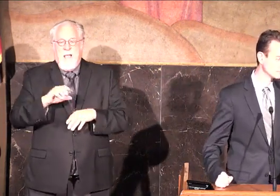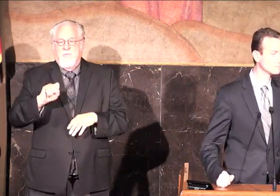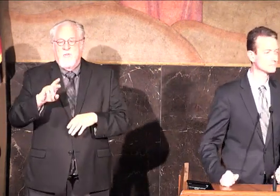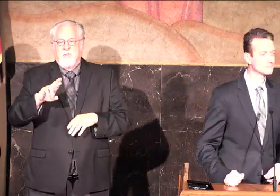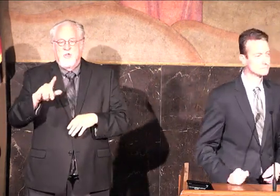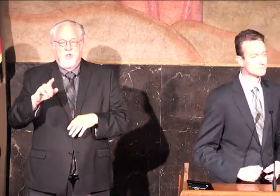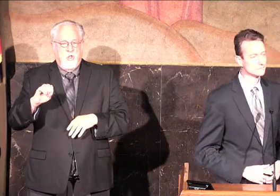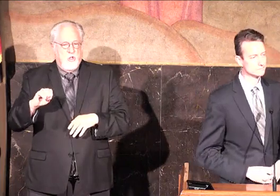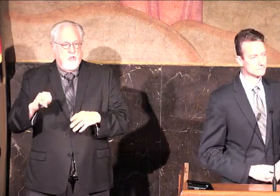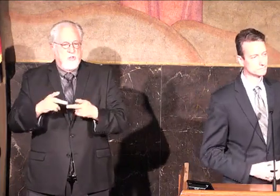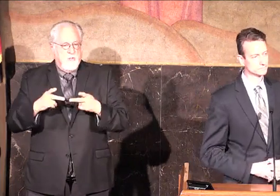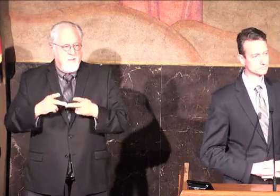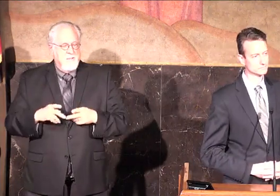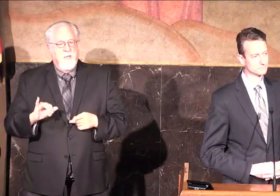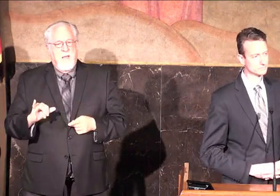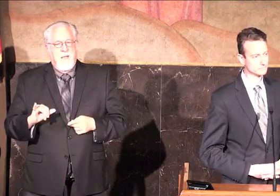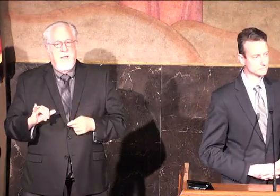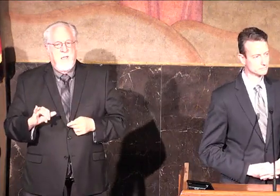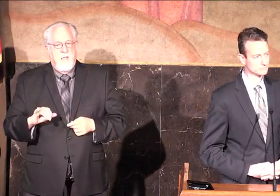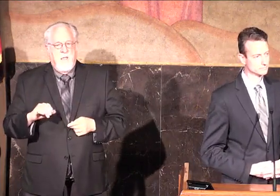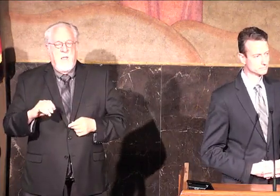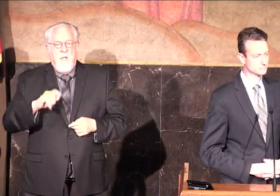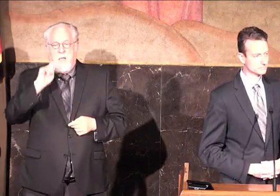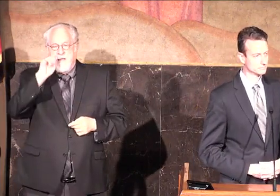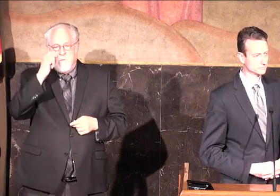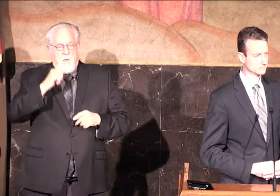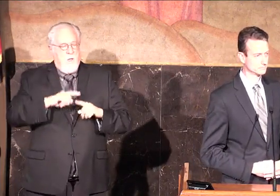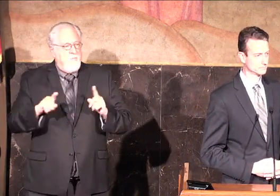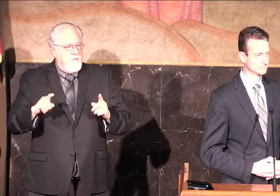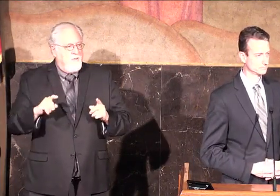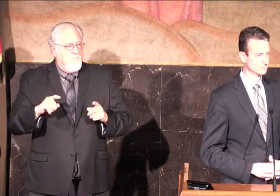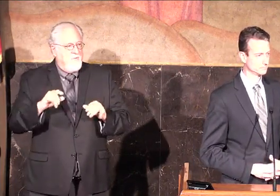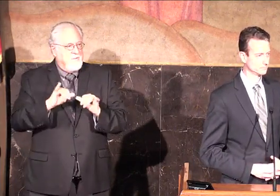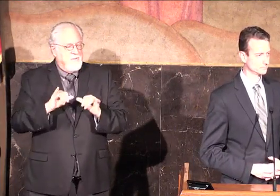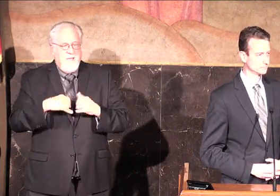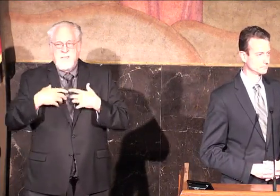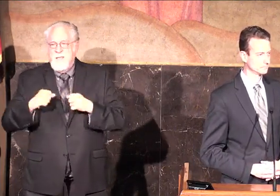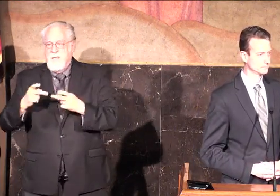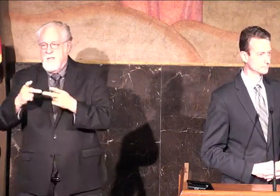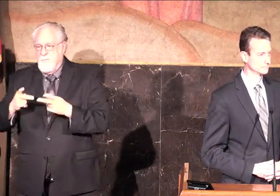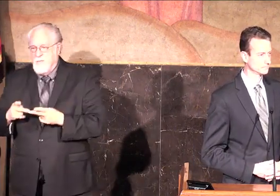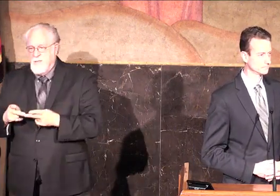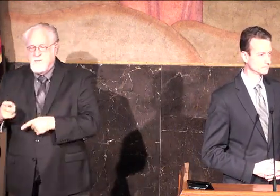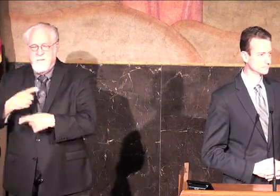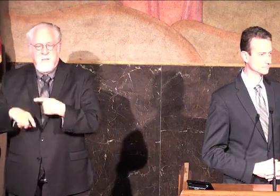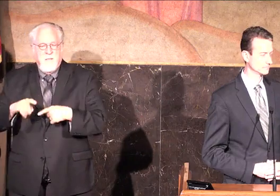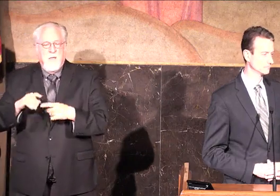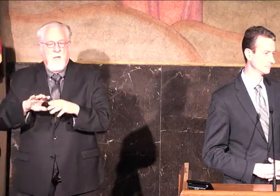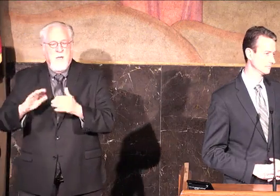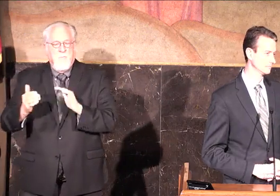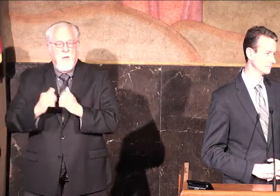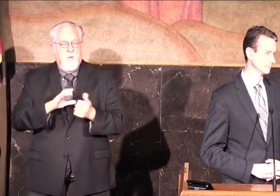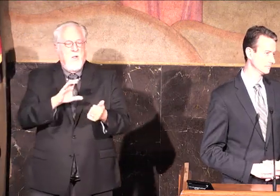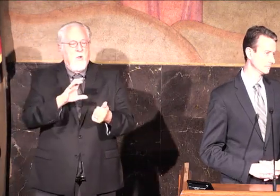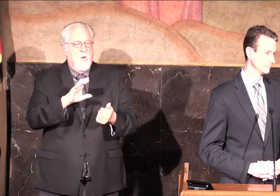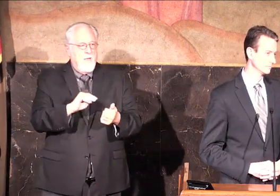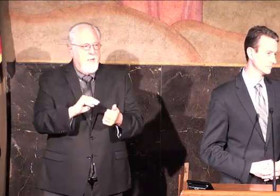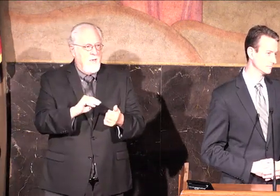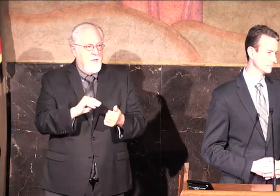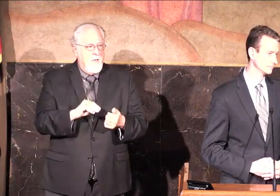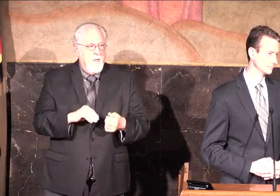Baton Rouge. For example, a swab of different sizes at Healing Place versus Cortina, a guardsman counting down at